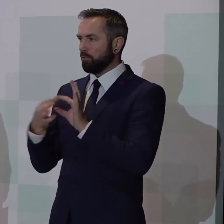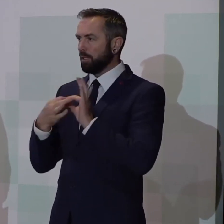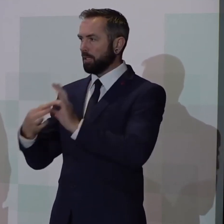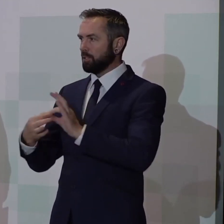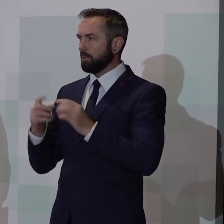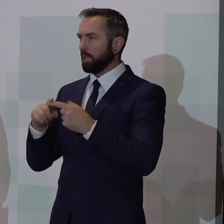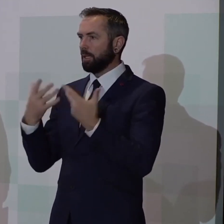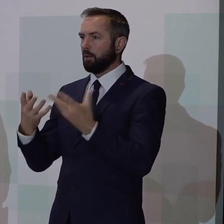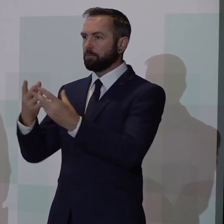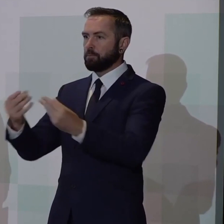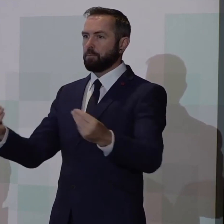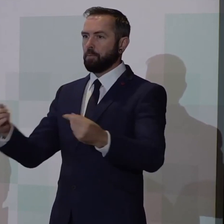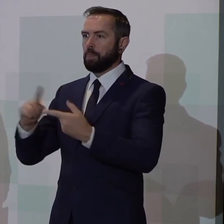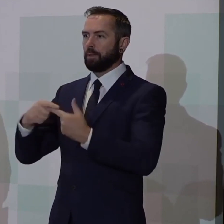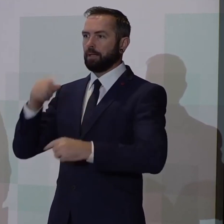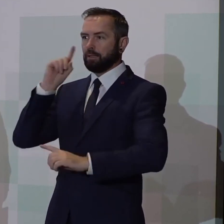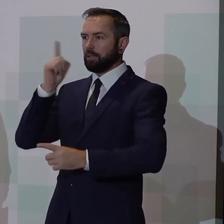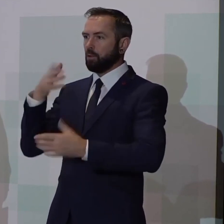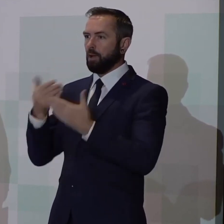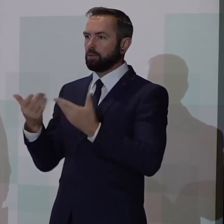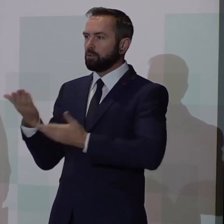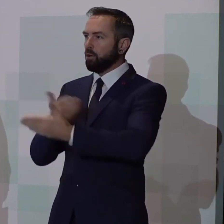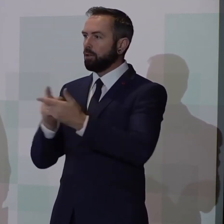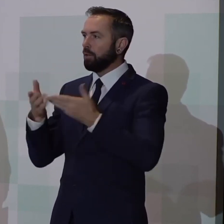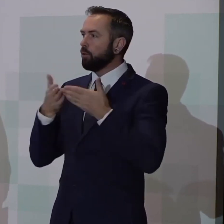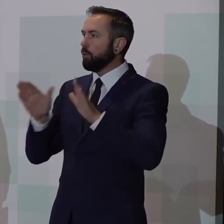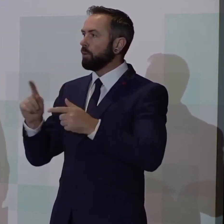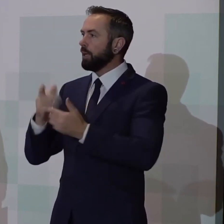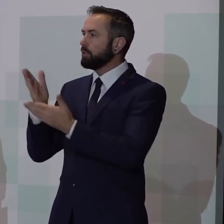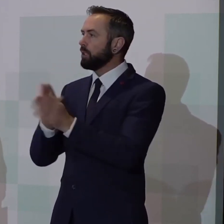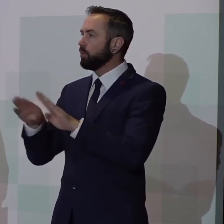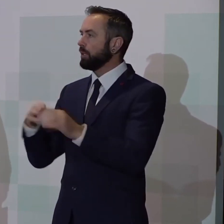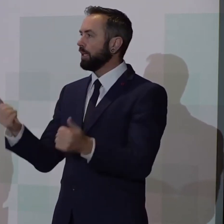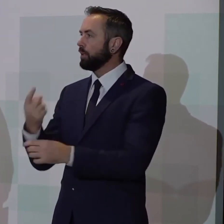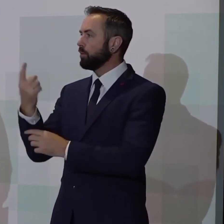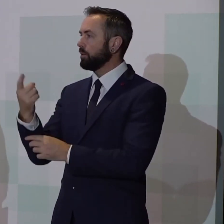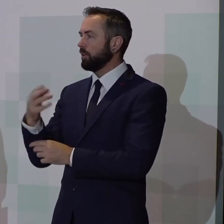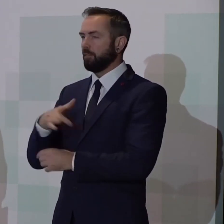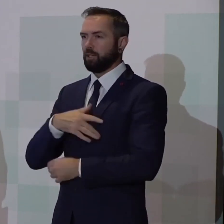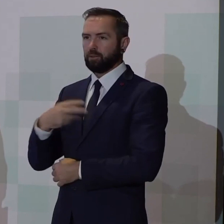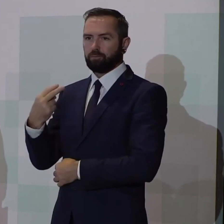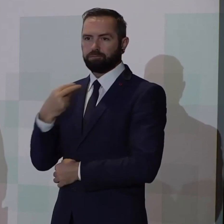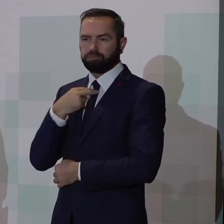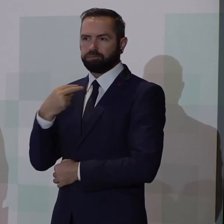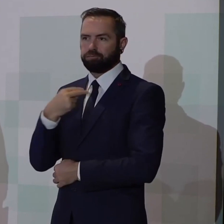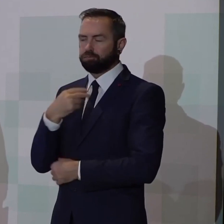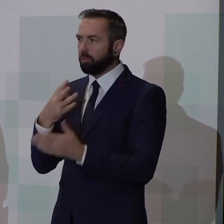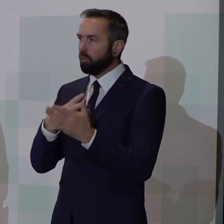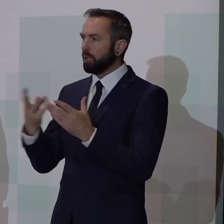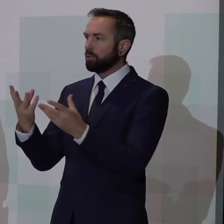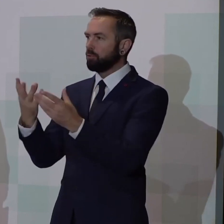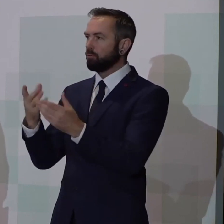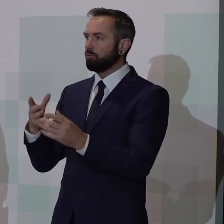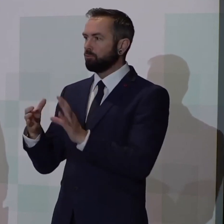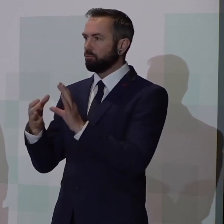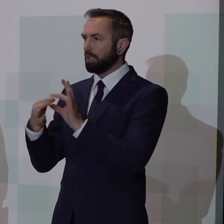breaking down, and I didn't have the skill sets to talk or open up or share it with anybody. I was devastated when the relationship broke down, and I likened it to a